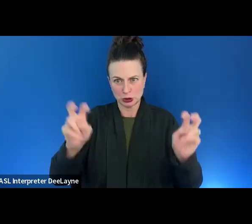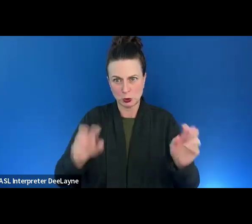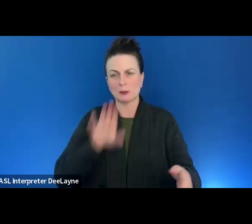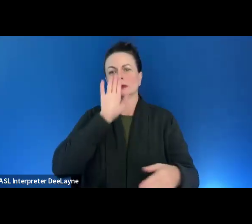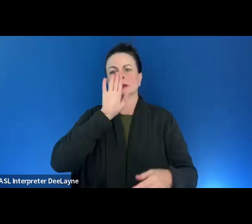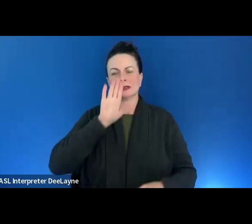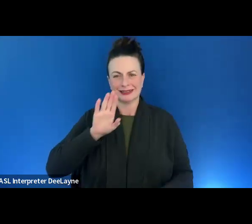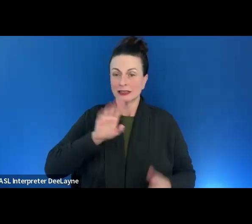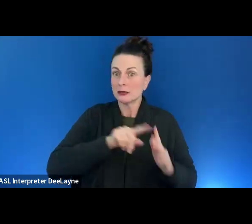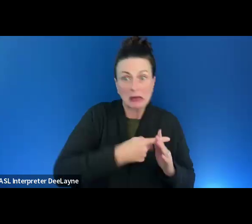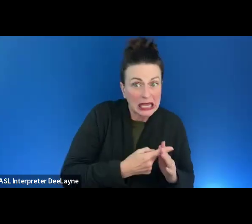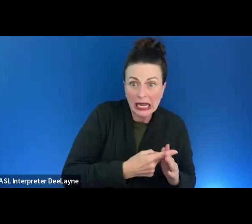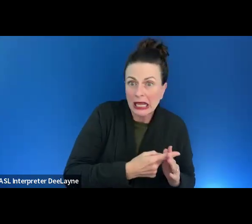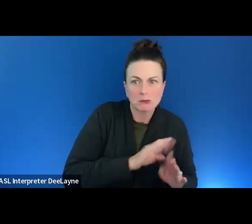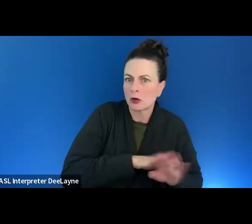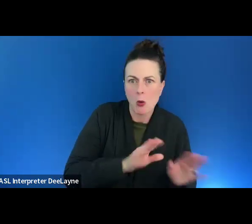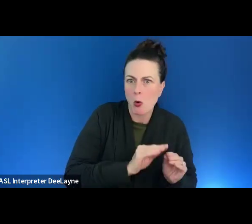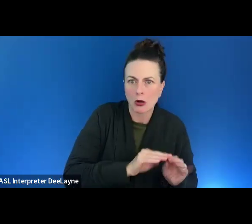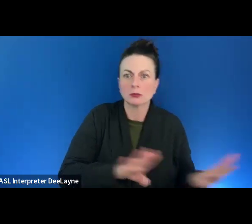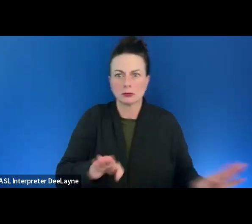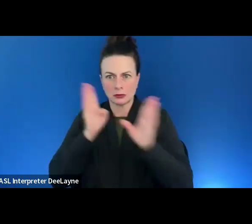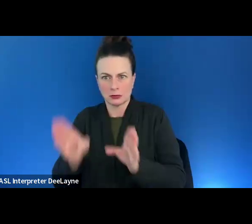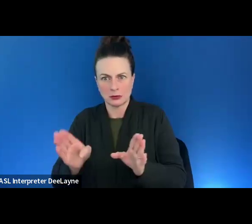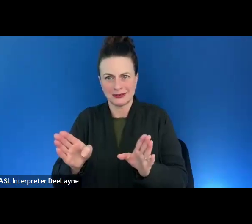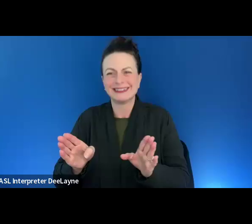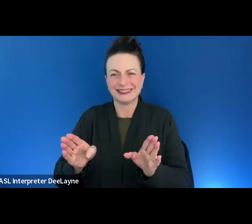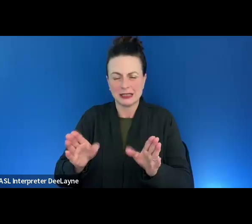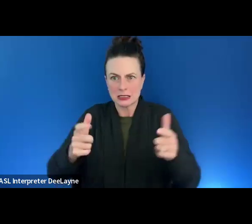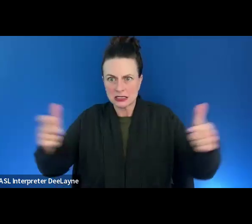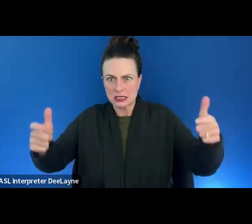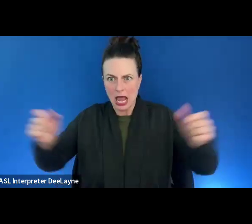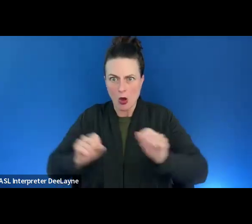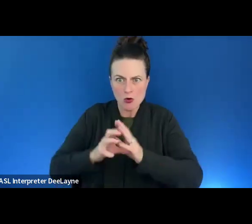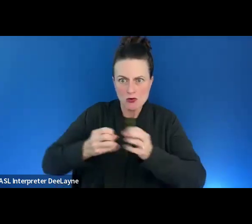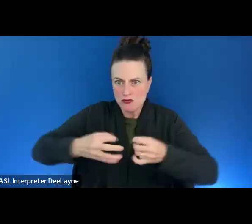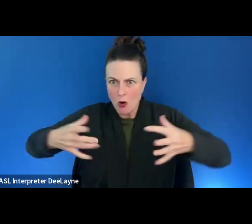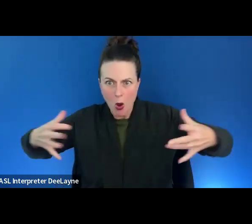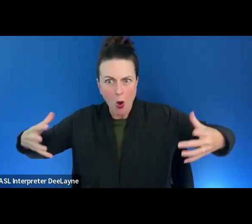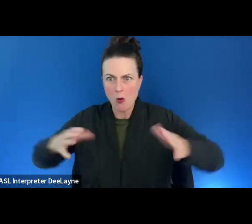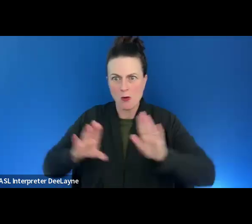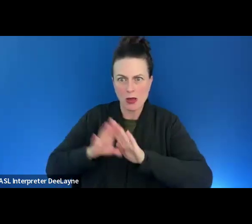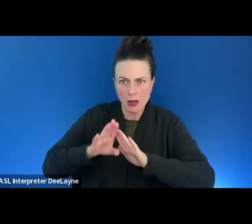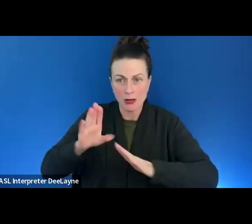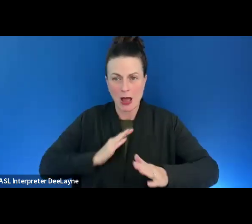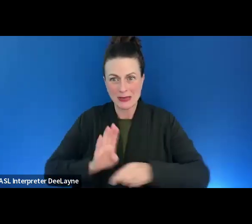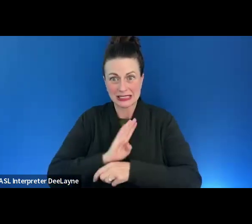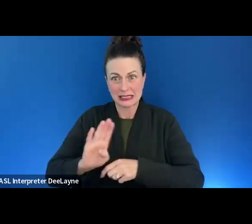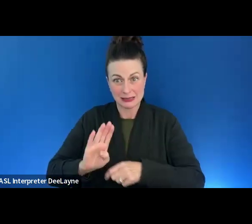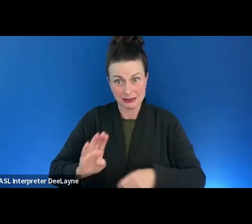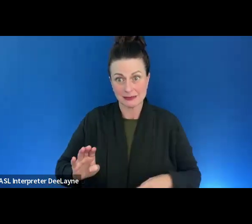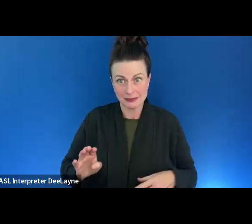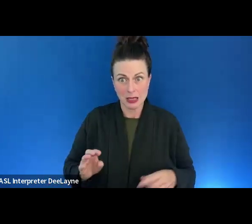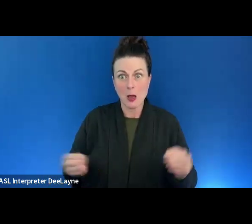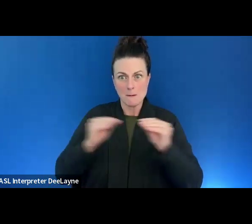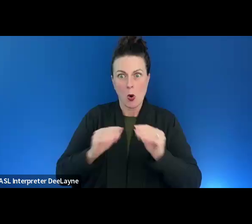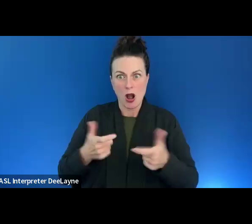parts of a business, I needed someone to support me in scaling my business and growing my business, in having a business that was